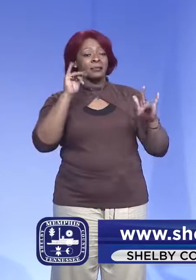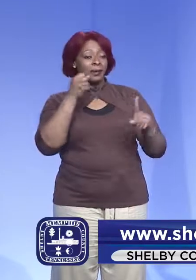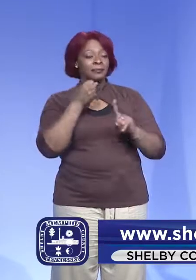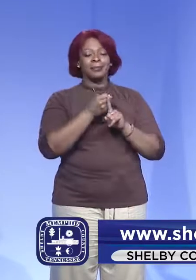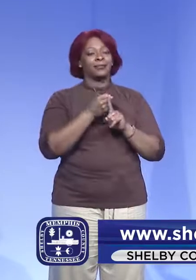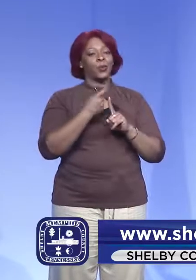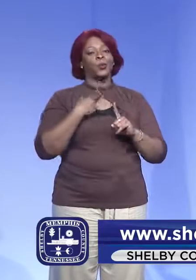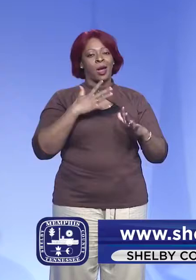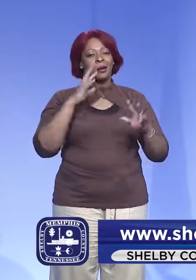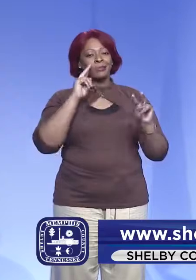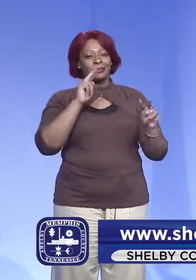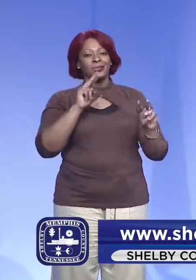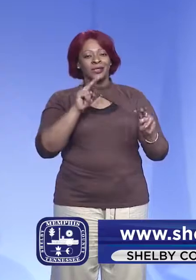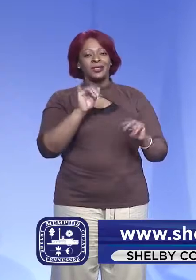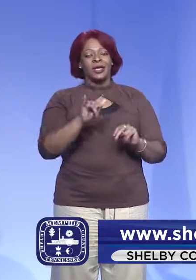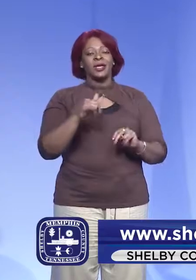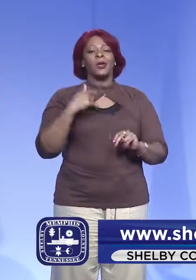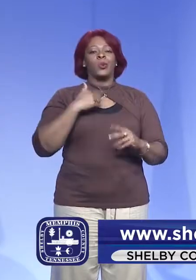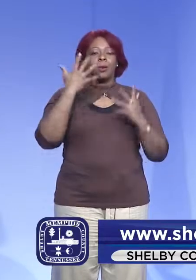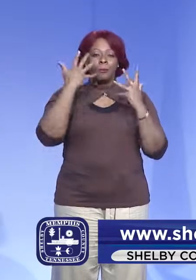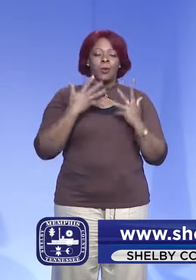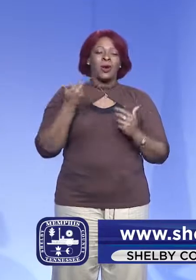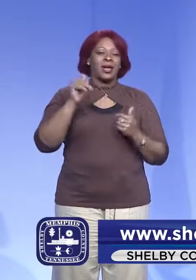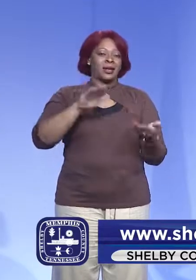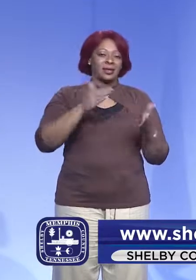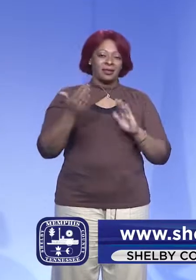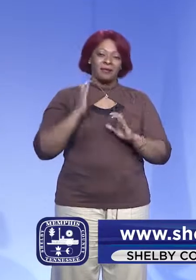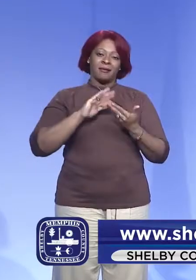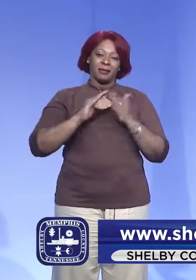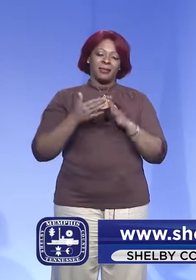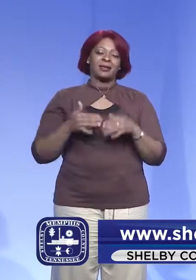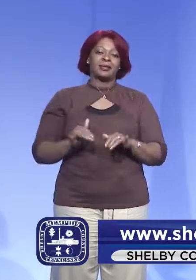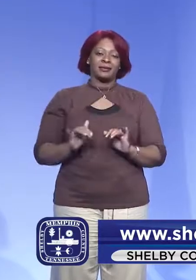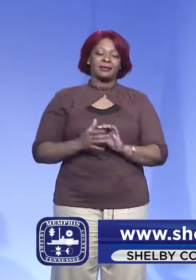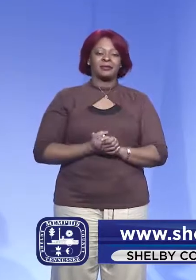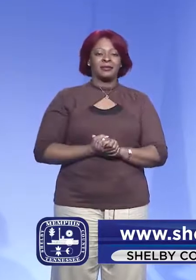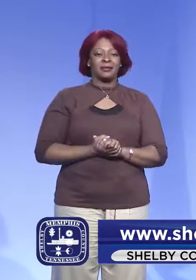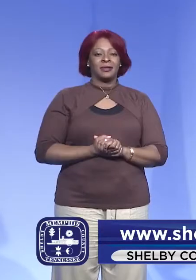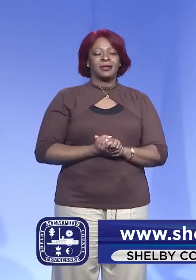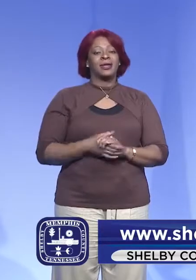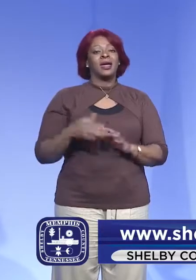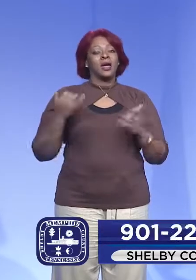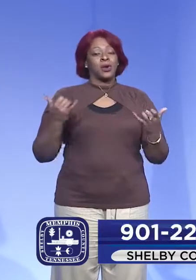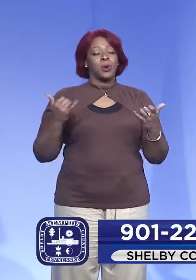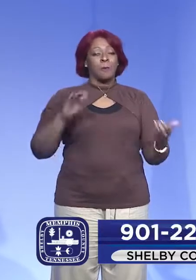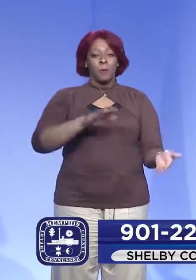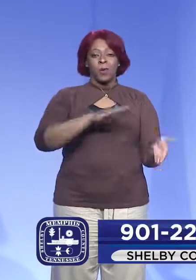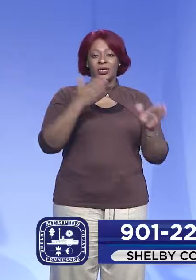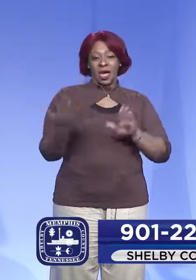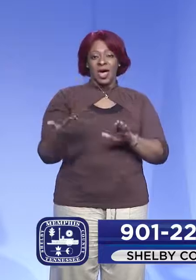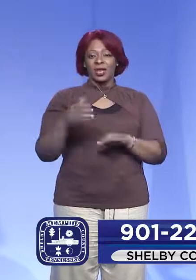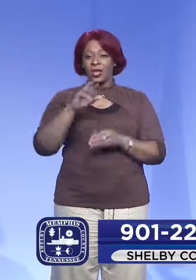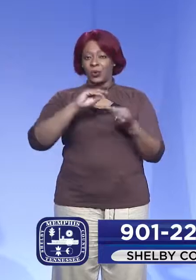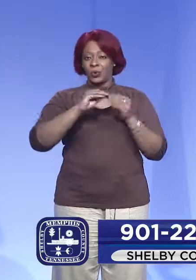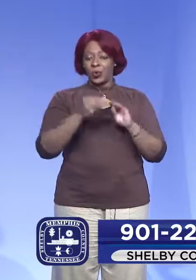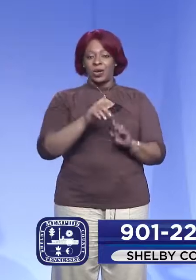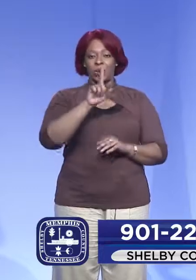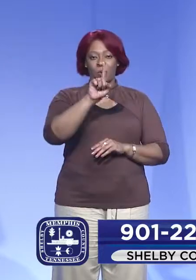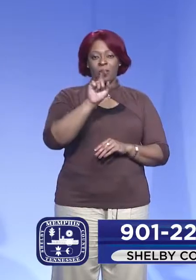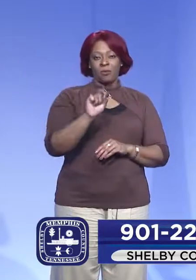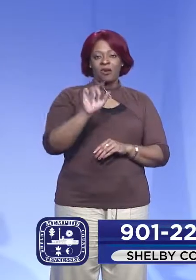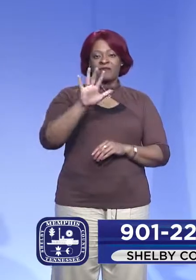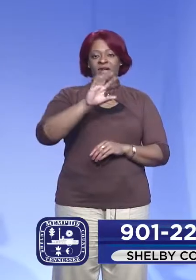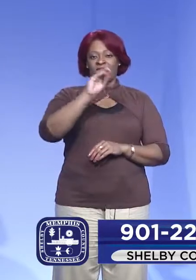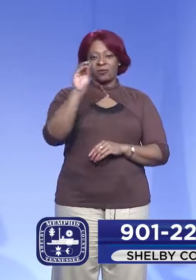clearly we will mourn every death in our community. Our current mortality rate is